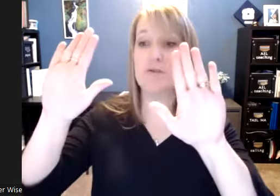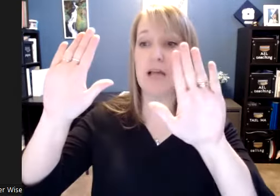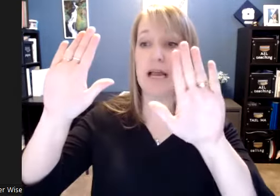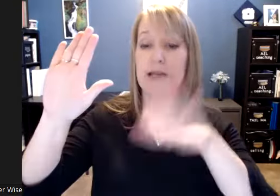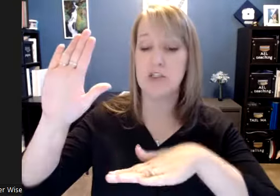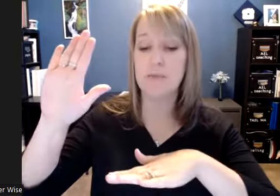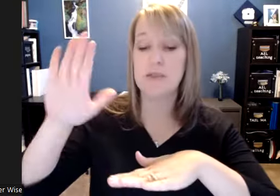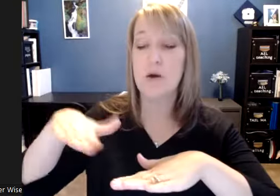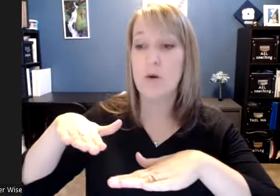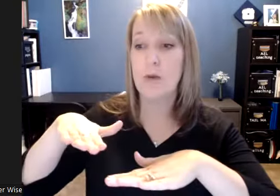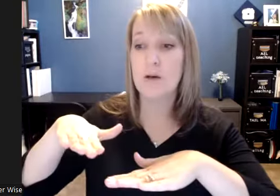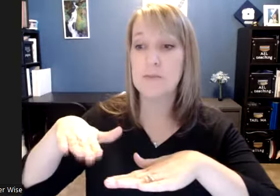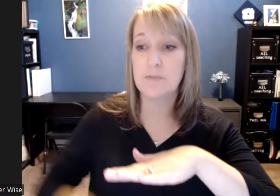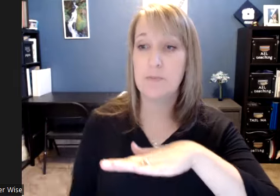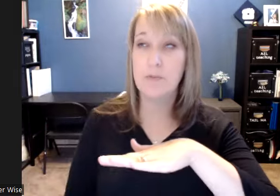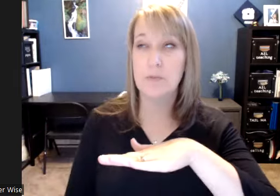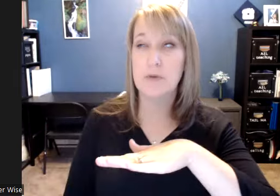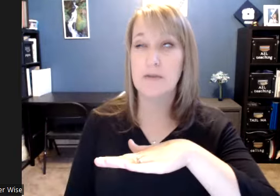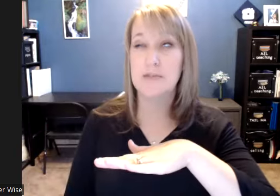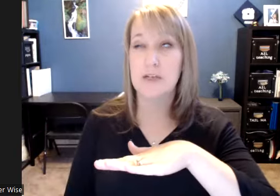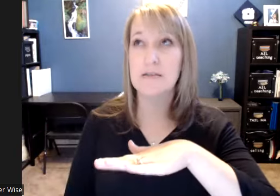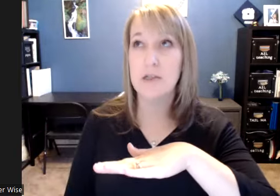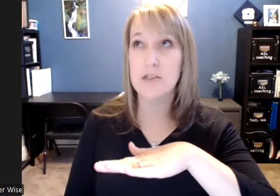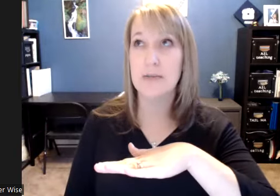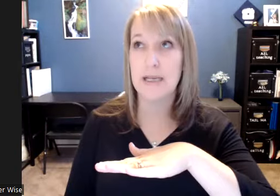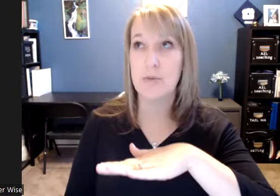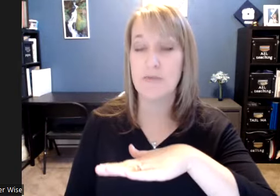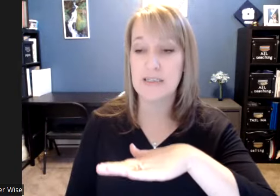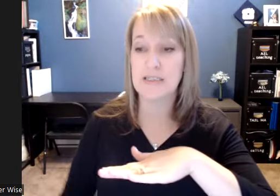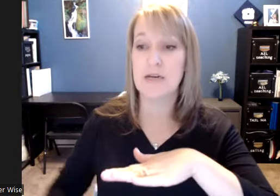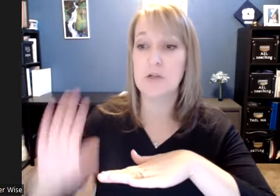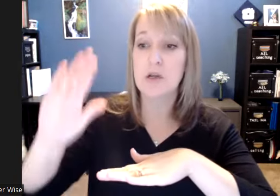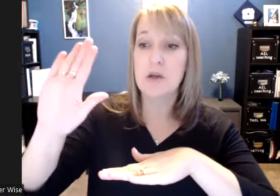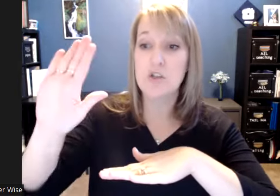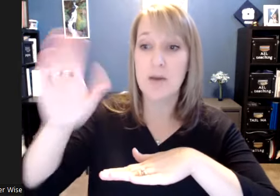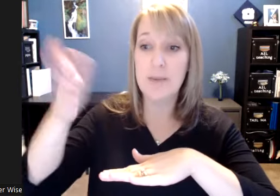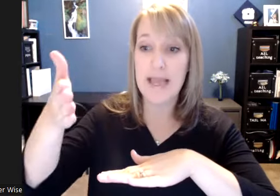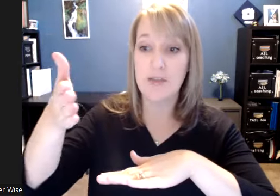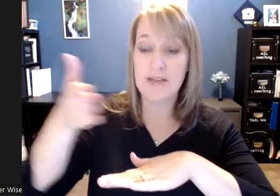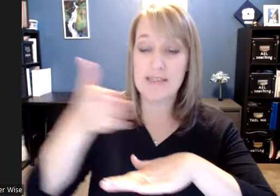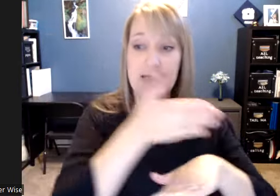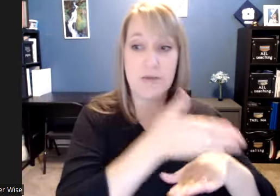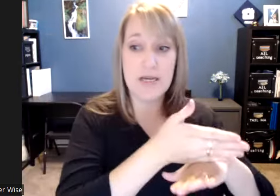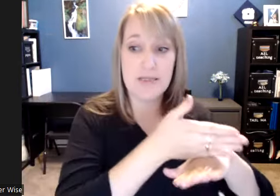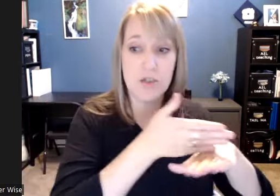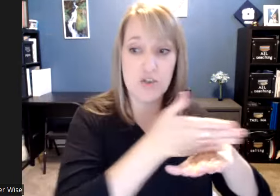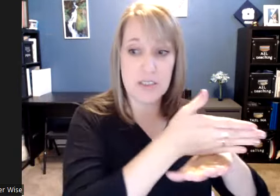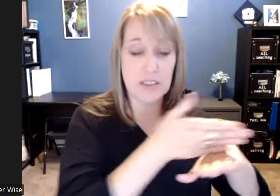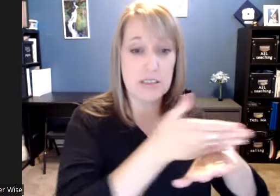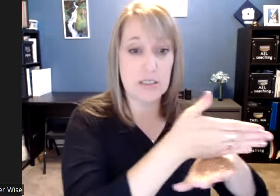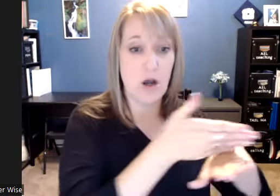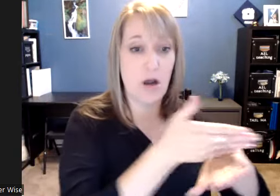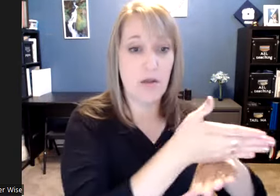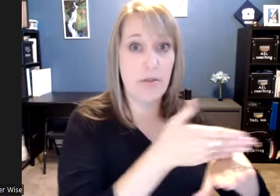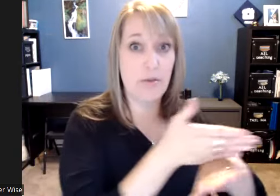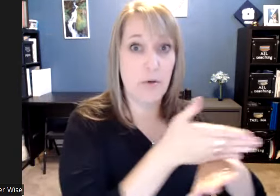flat hand shapes. Palms, non-dominant hand palm facing down. Dominant hand facing sideways, and you're just gonna saw the